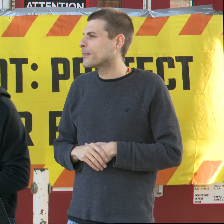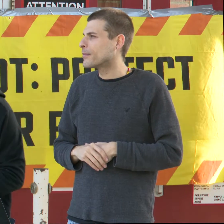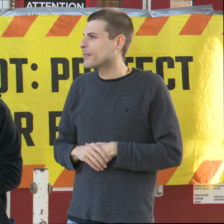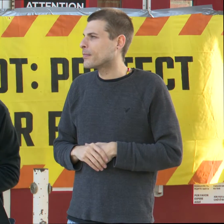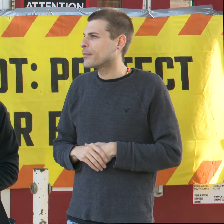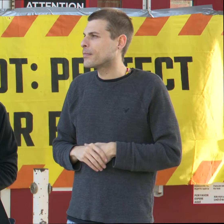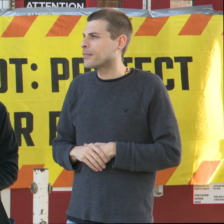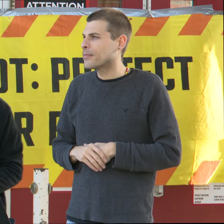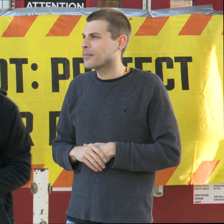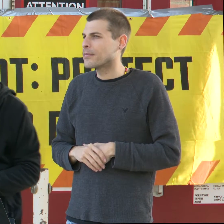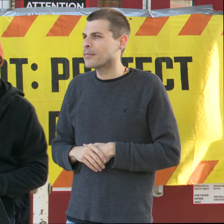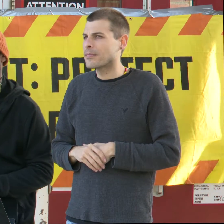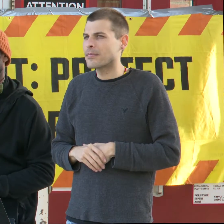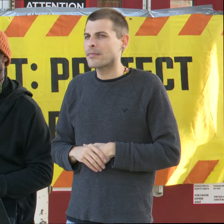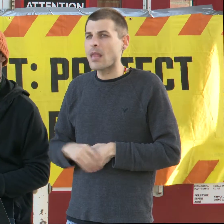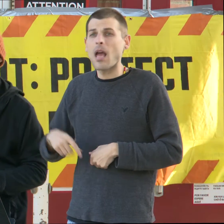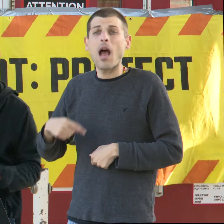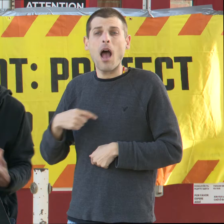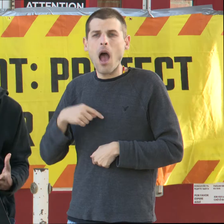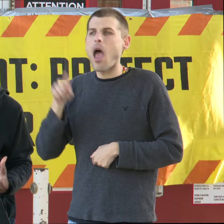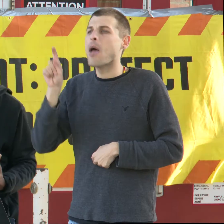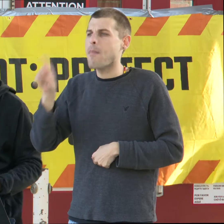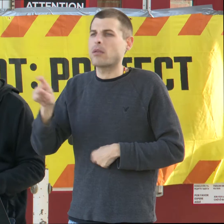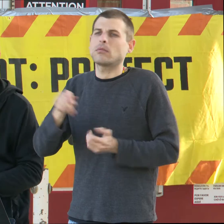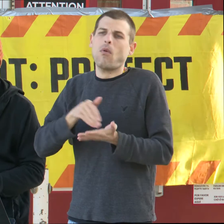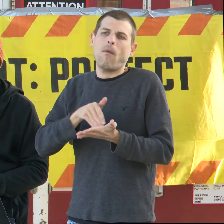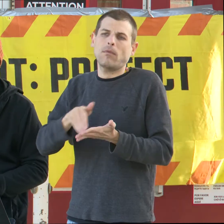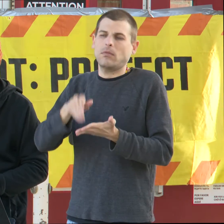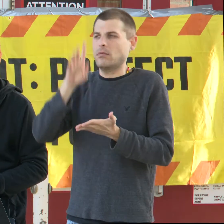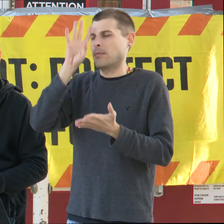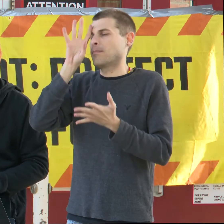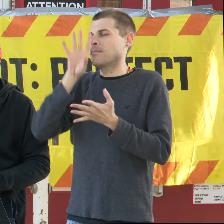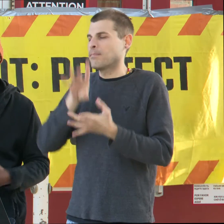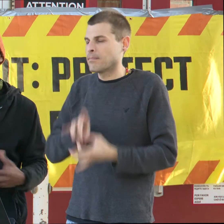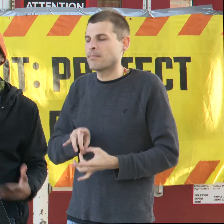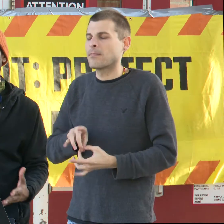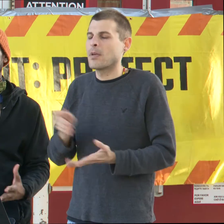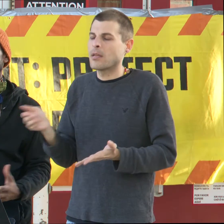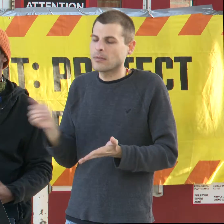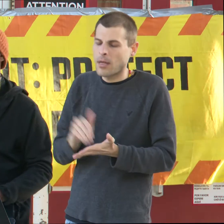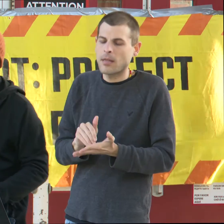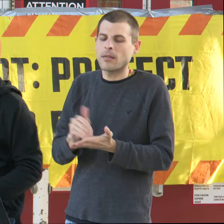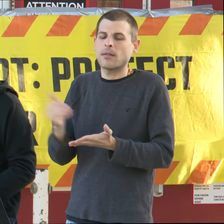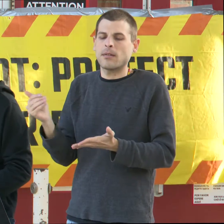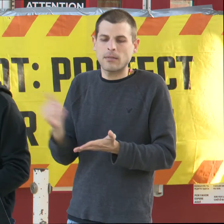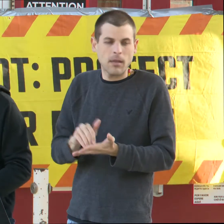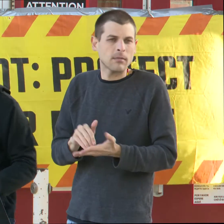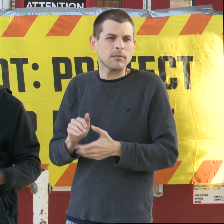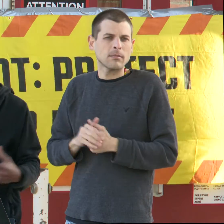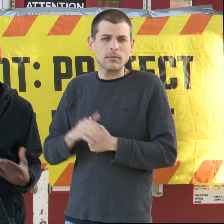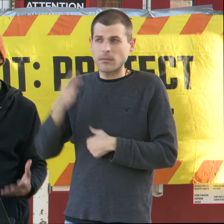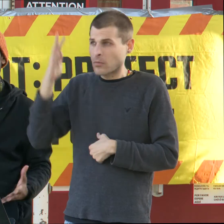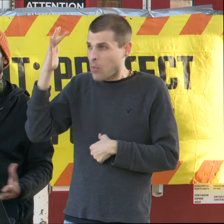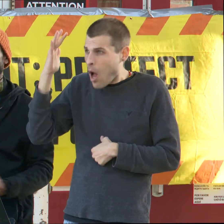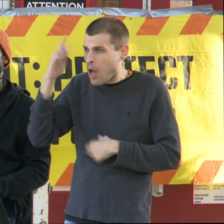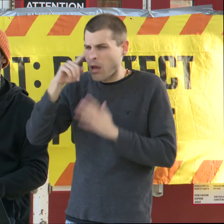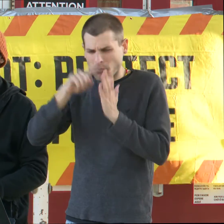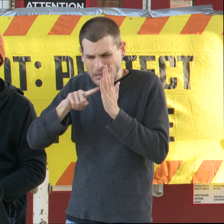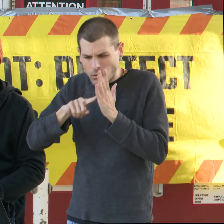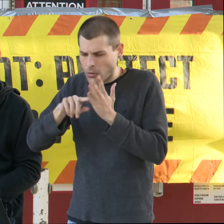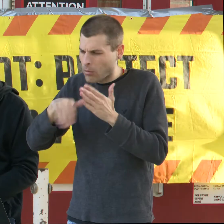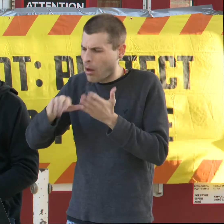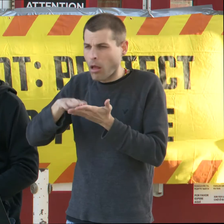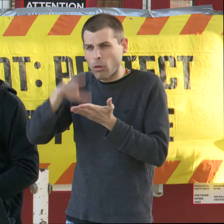Oftentimes I have to come back and reground as I learn about the history, the atrocities, the